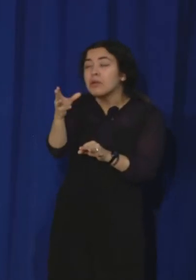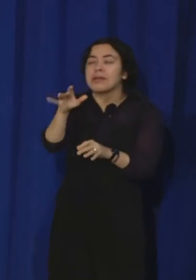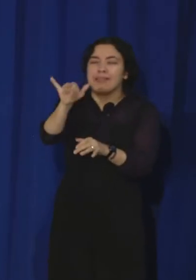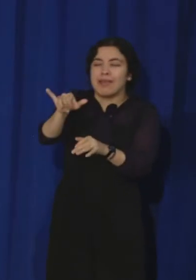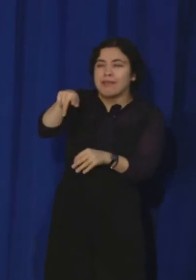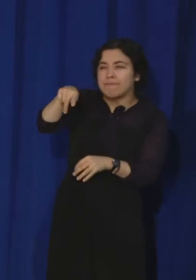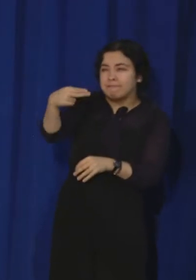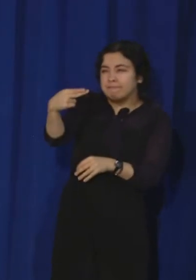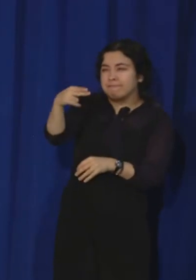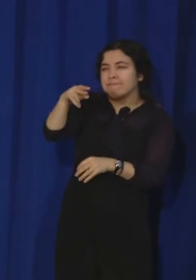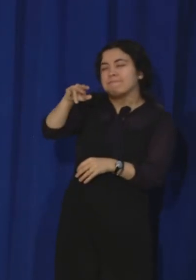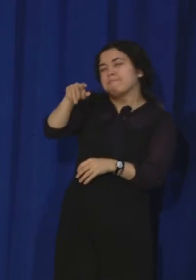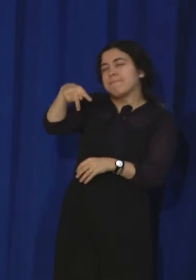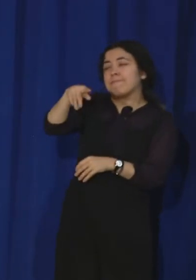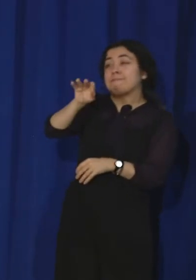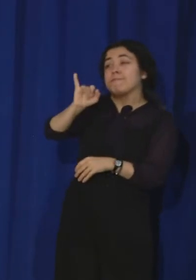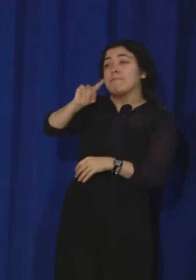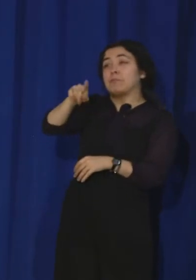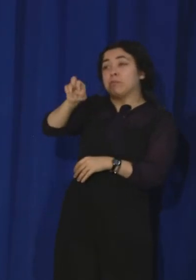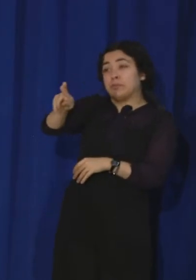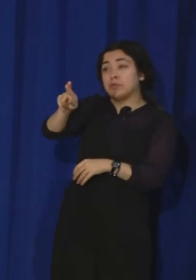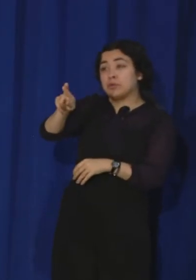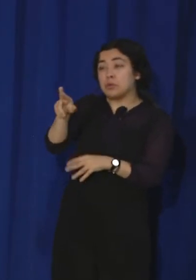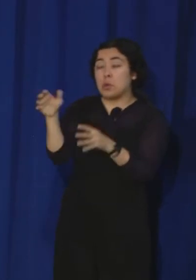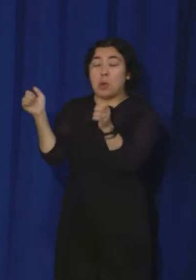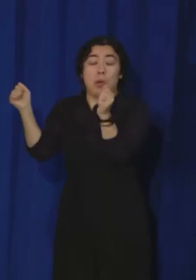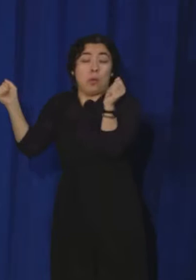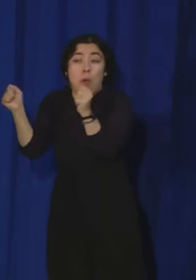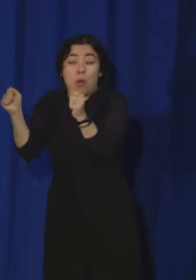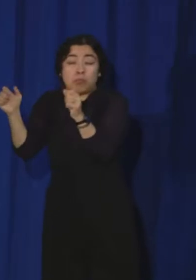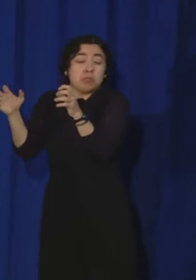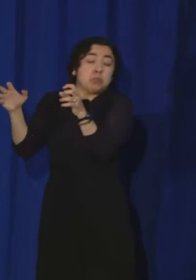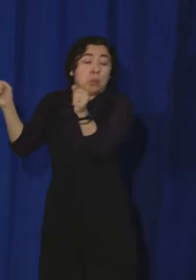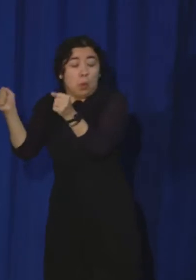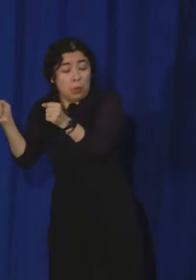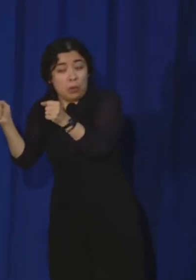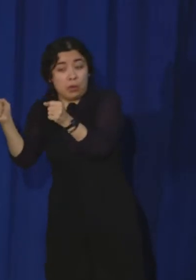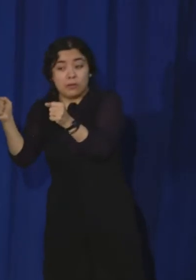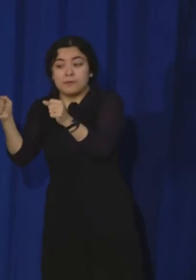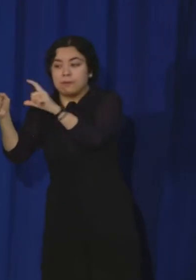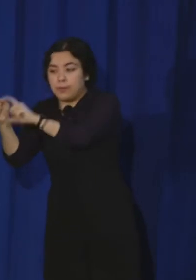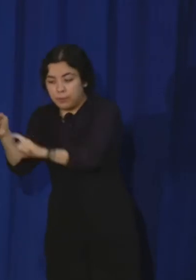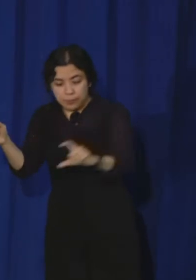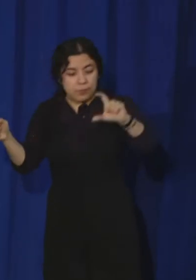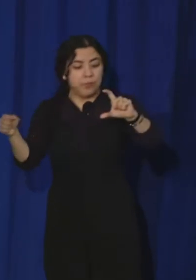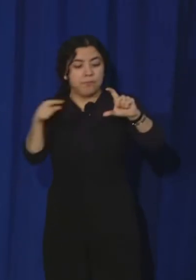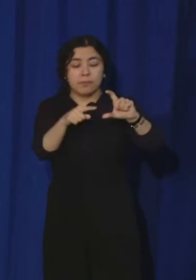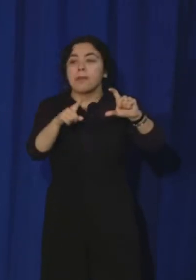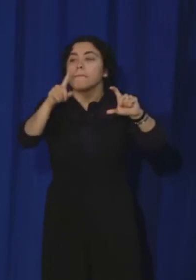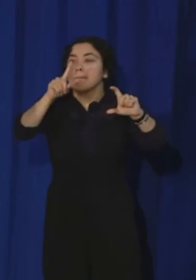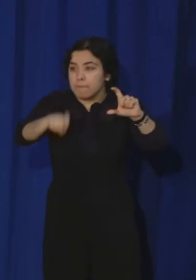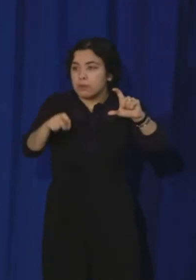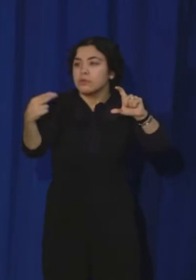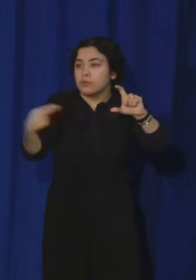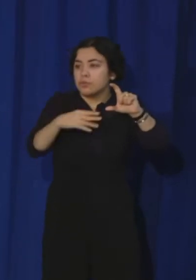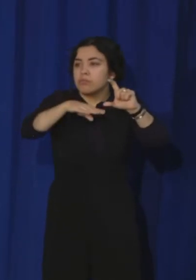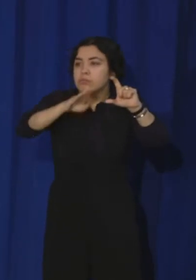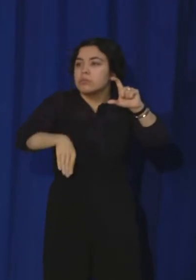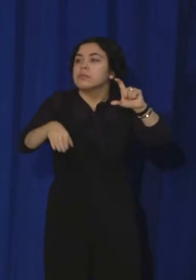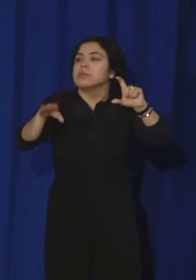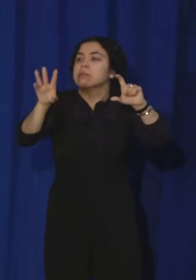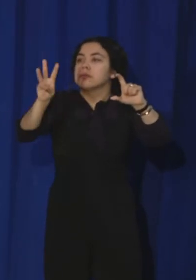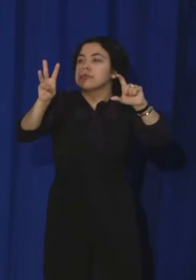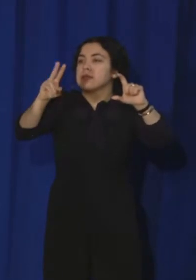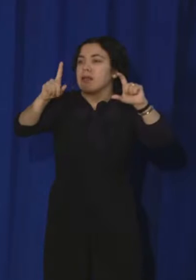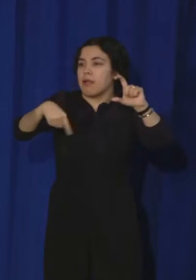vaccine, that's the ultra cold, you take it out of the ultra cold, it's got 5 doses in that vial. You do need to use it within 6 hours of taking